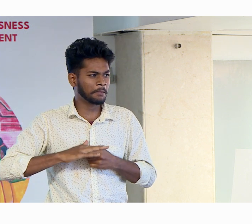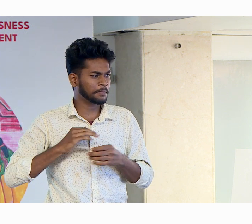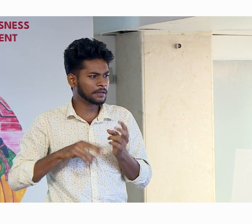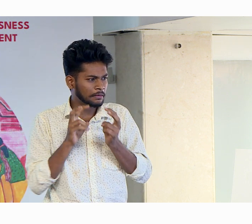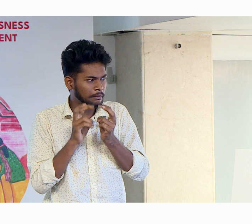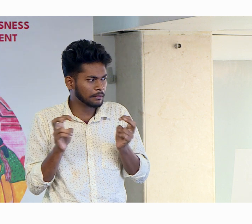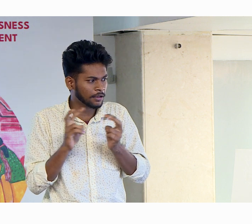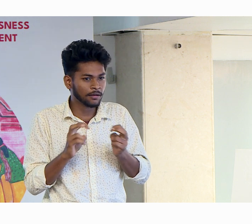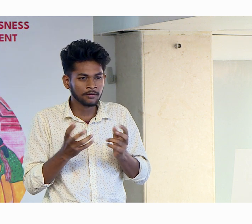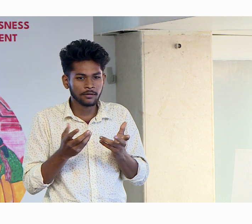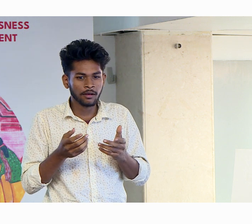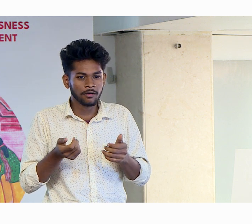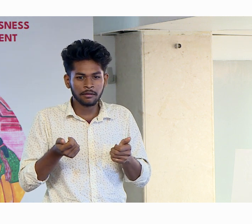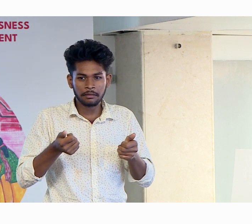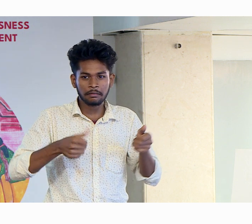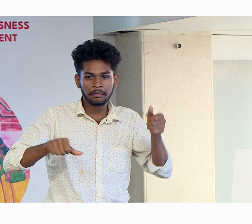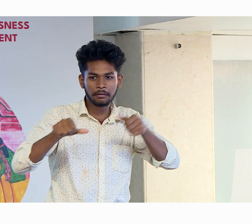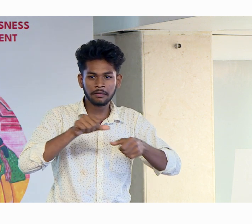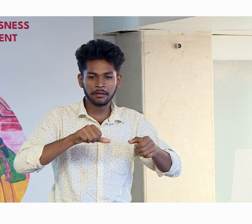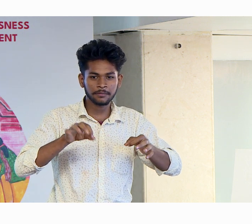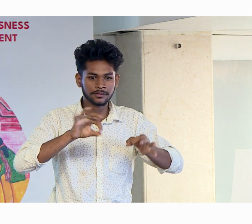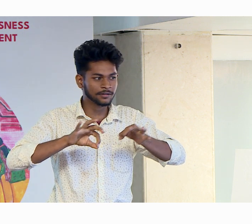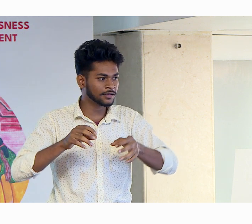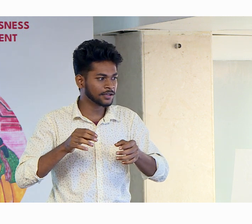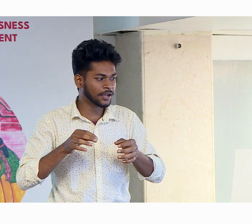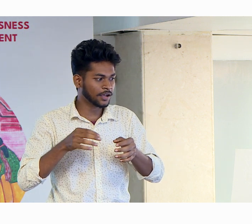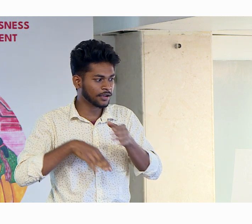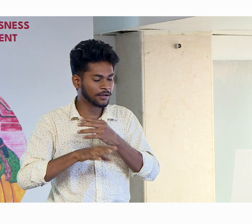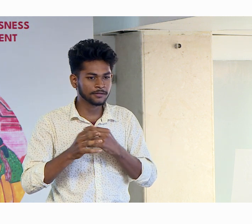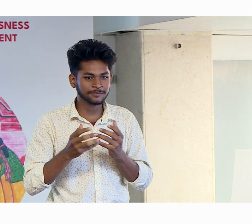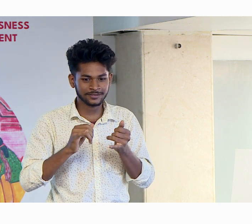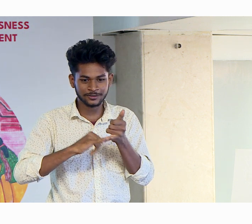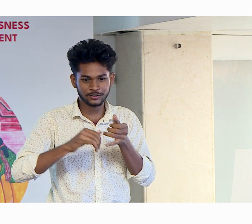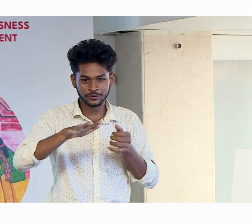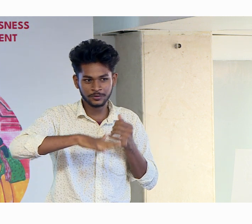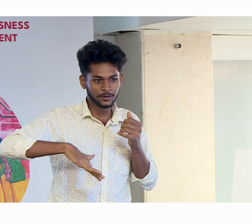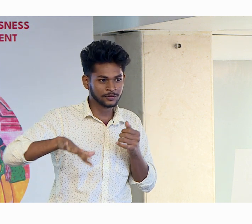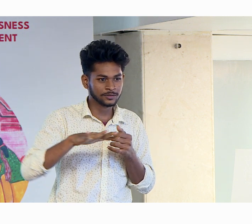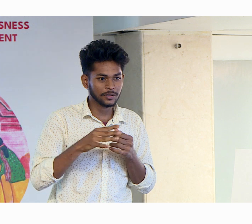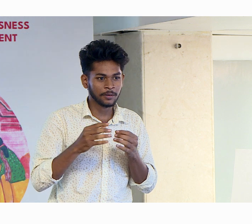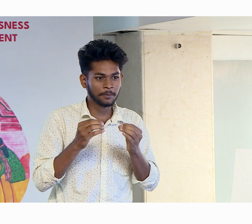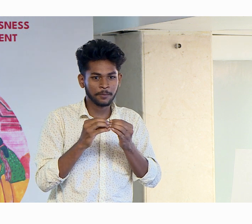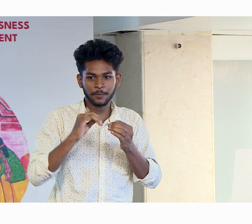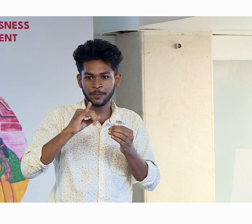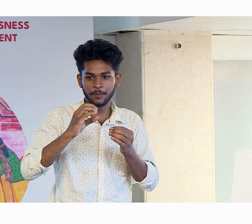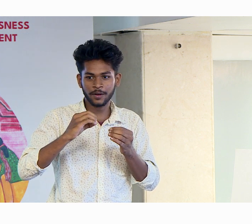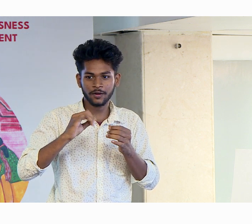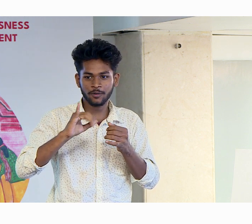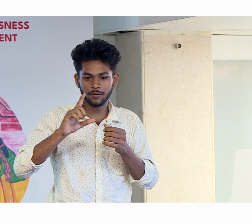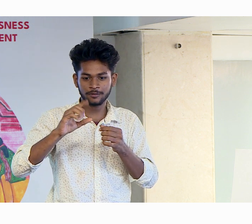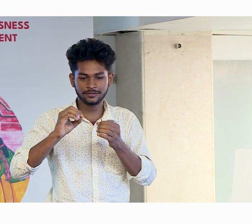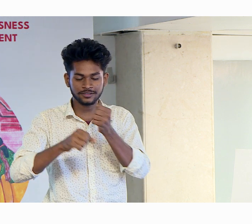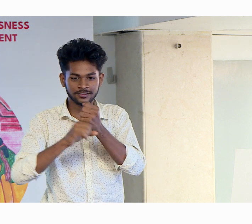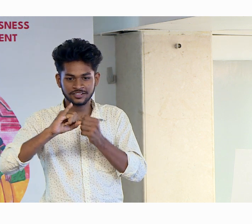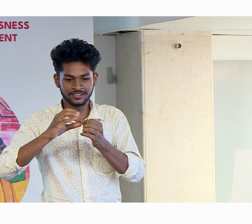or biochemical, or it might be a psychosocial thing. And some people thought that antidepressants